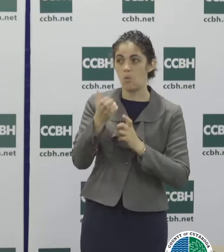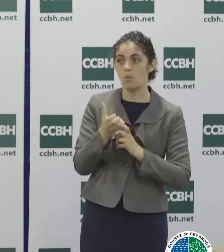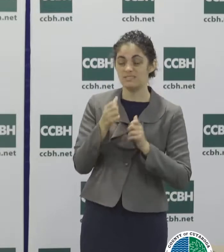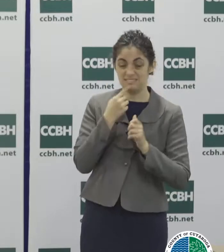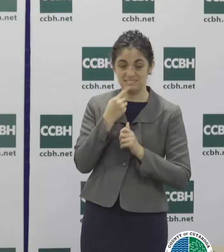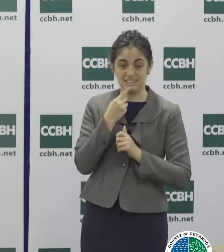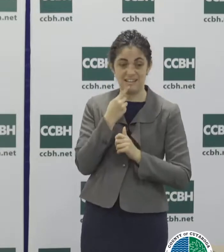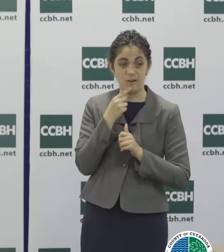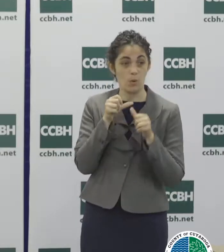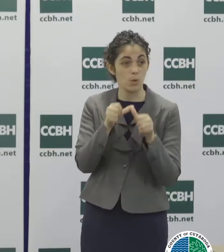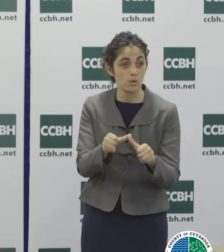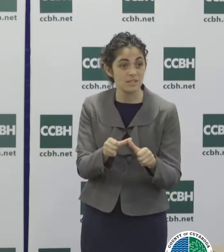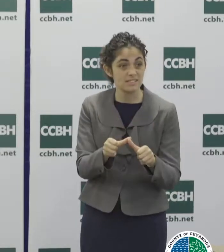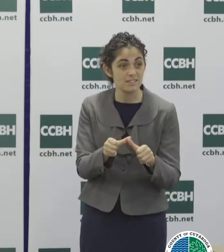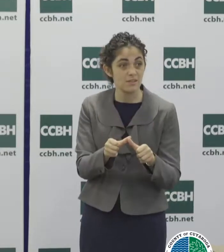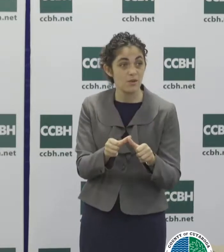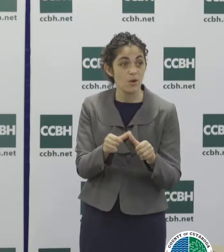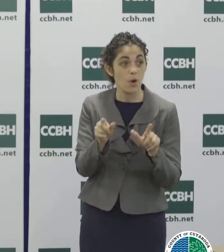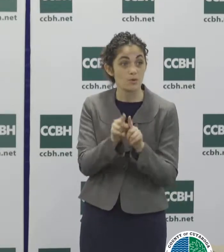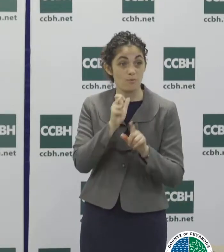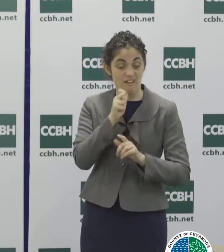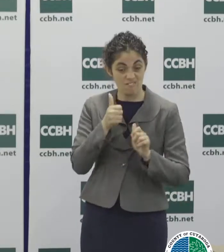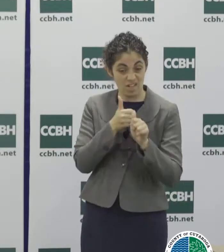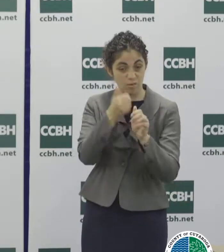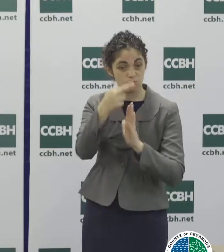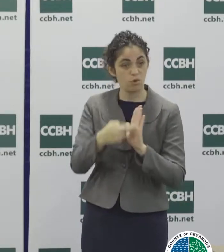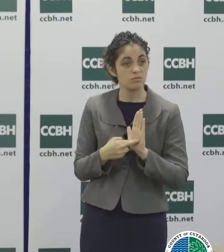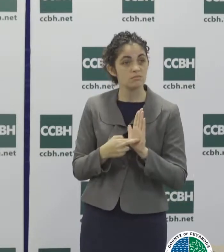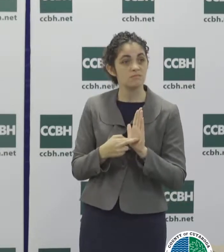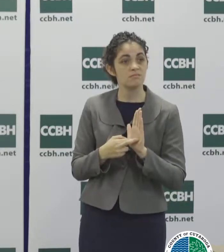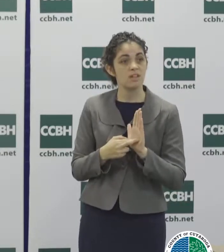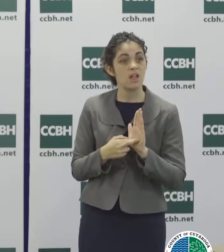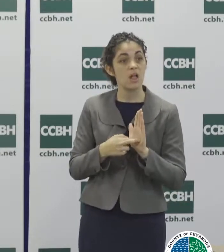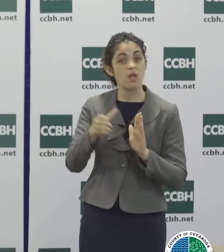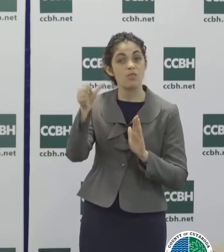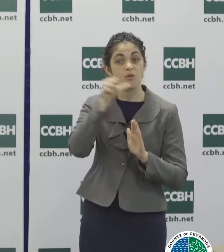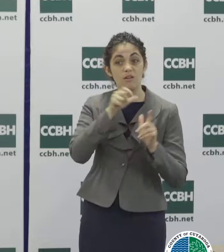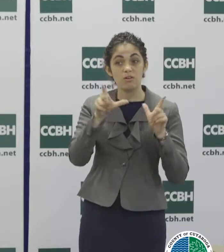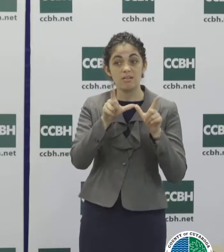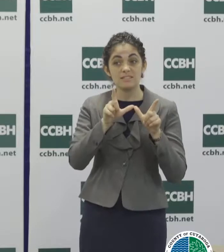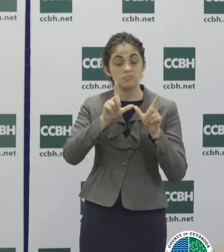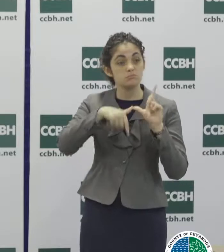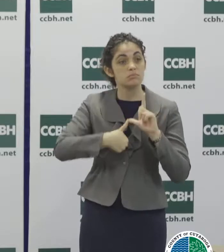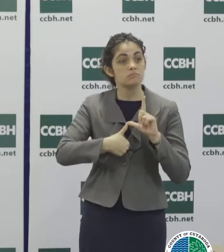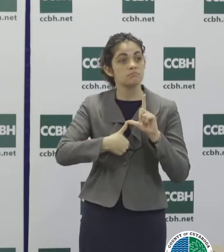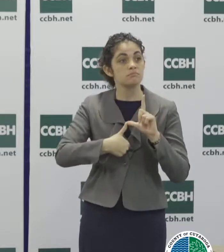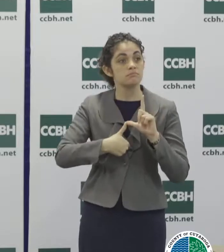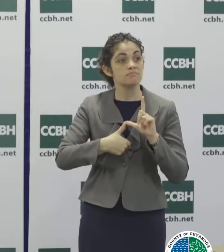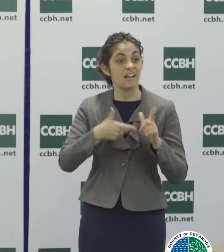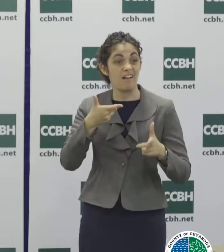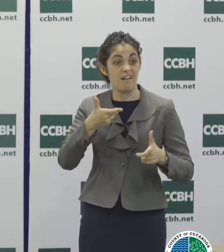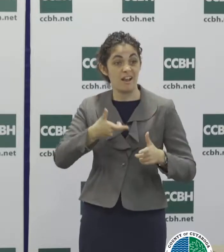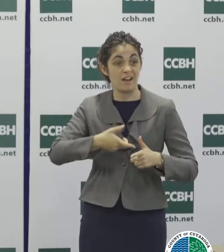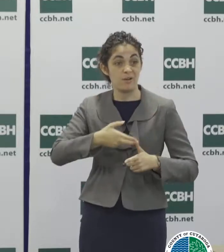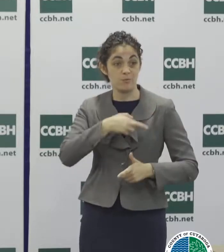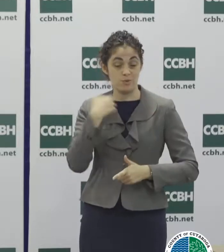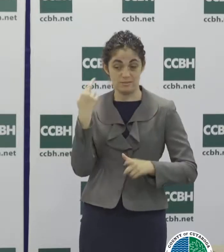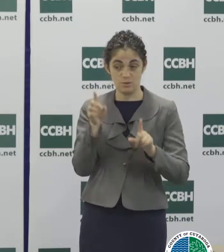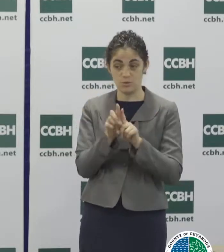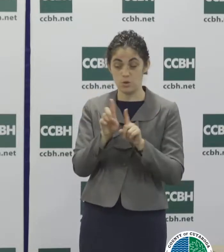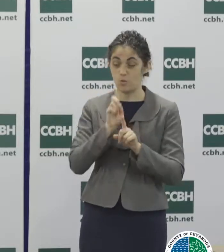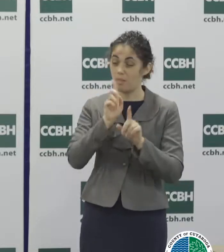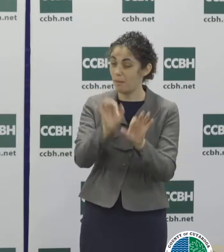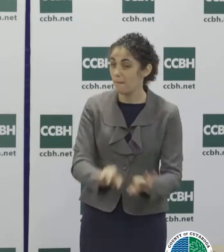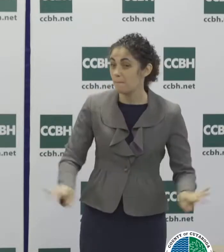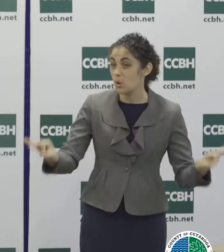far as saying that if people continue not to follow the rules, that their liquor license could be at risk. And so for me, it's